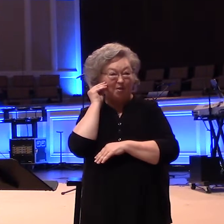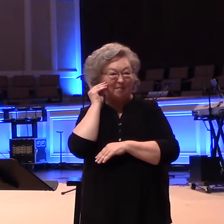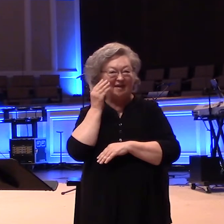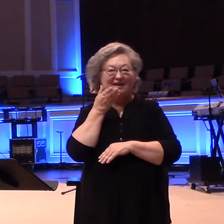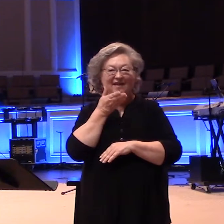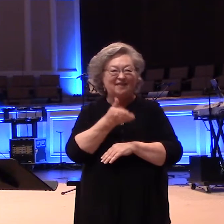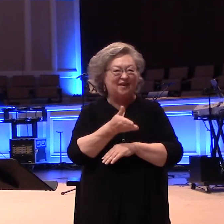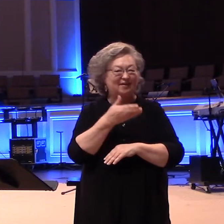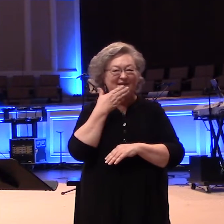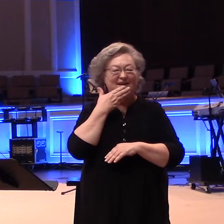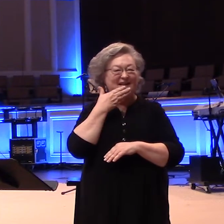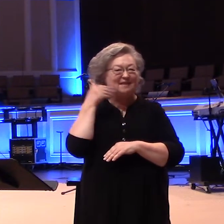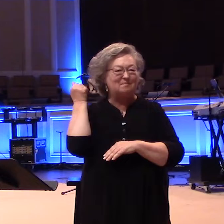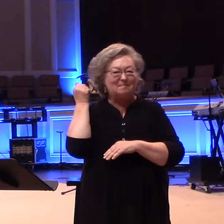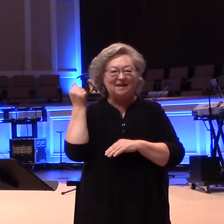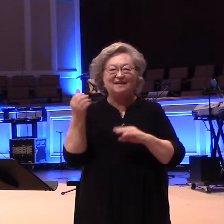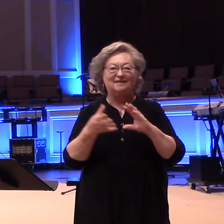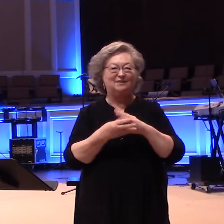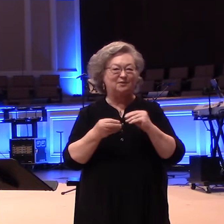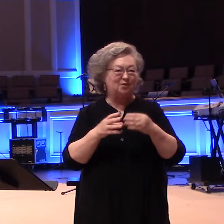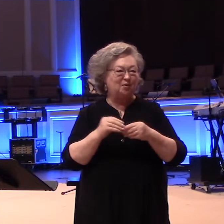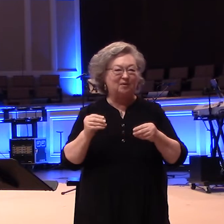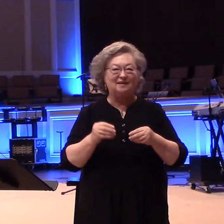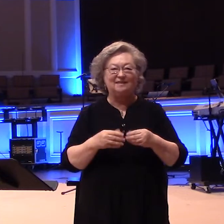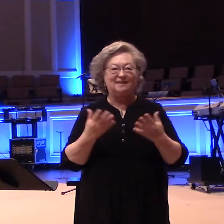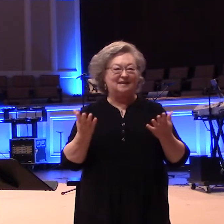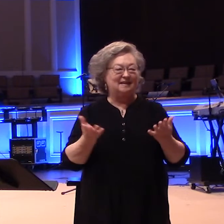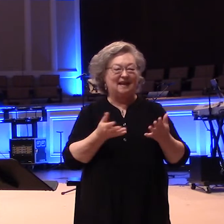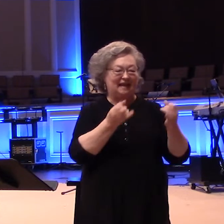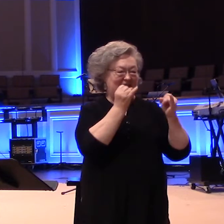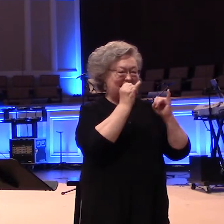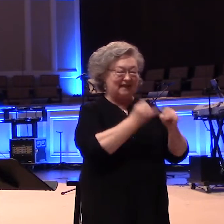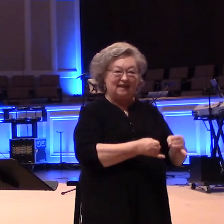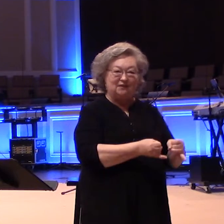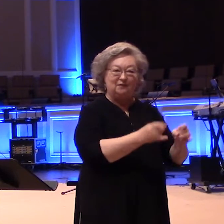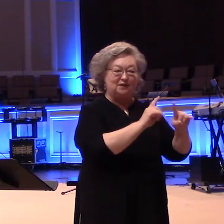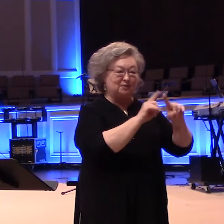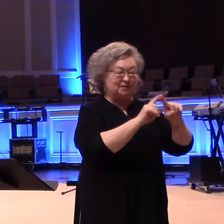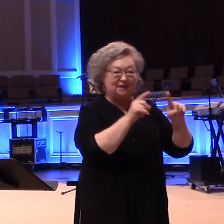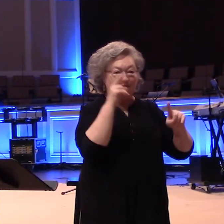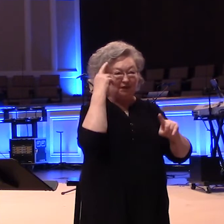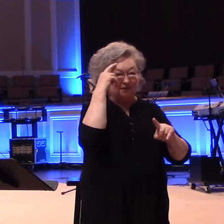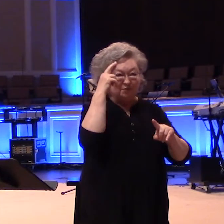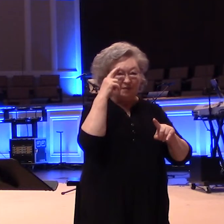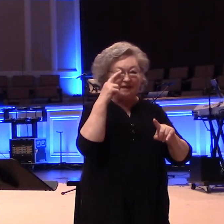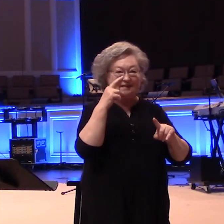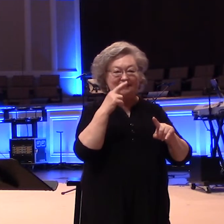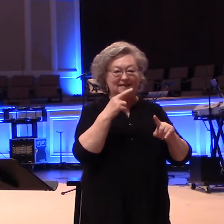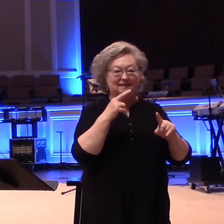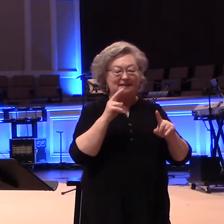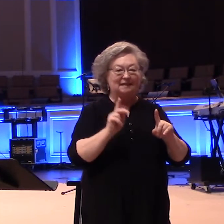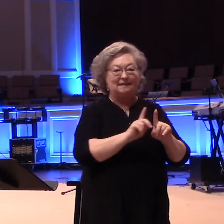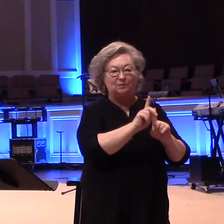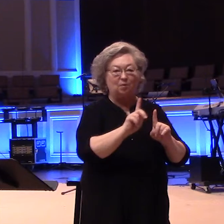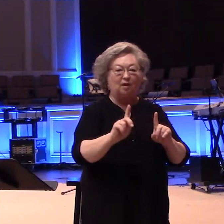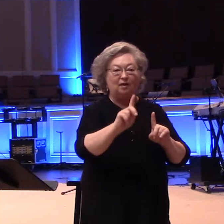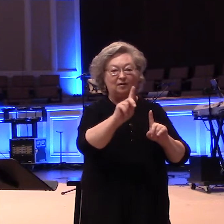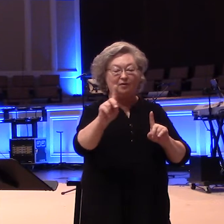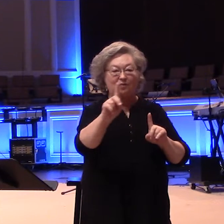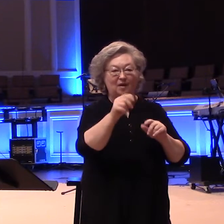story of an individual who, for different reasons, finds themselves lost or far away from